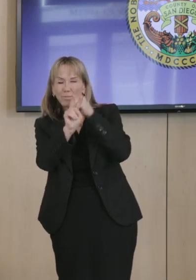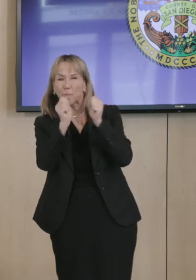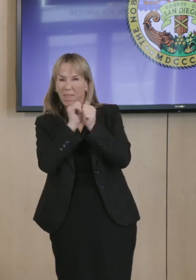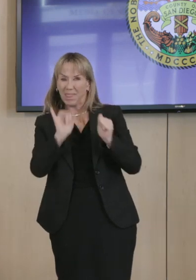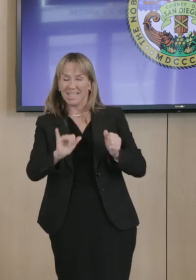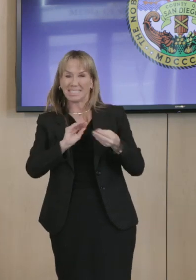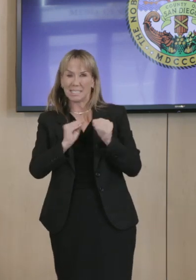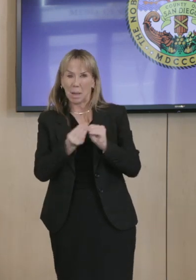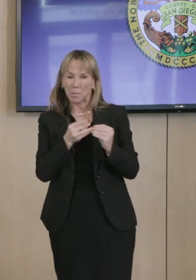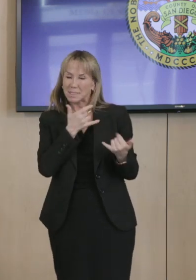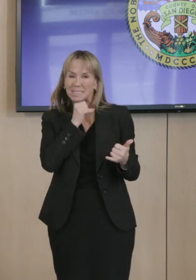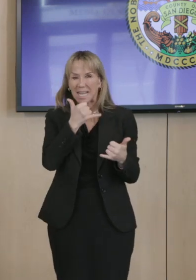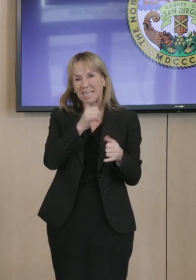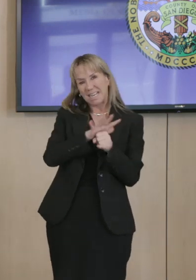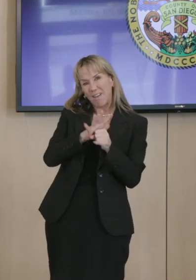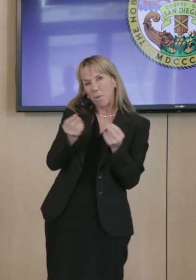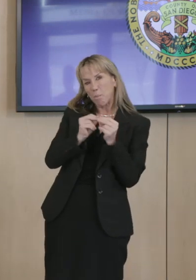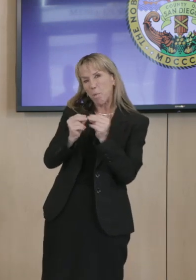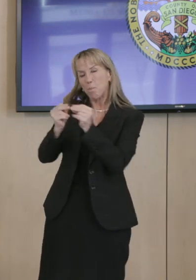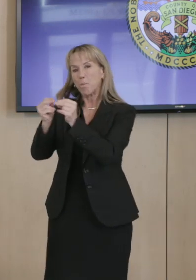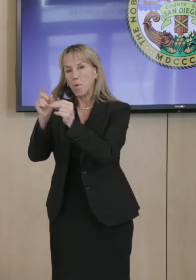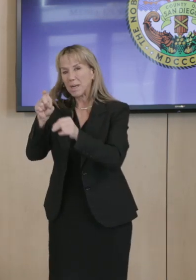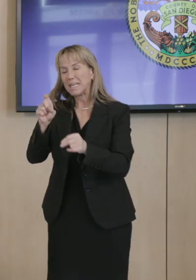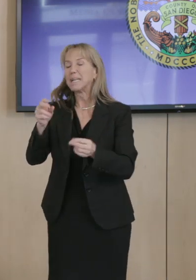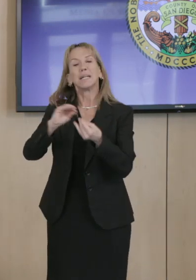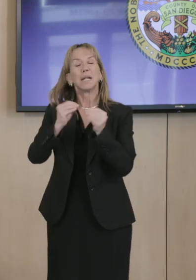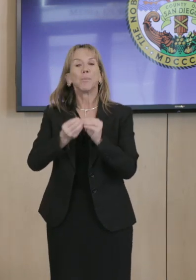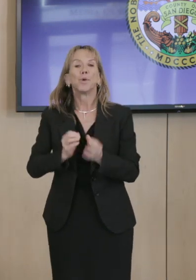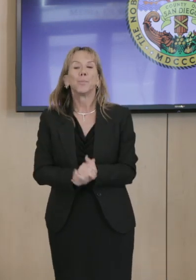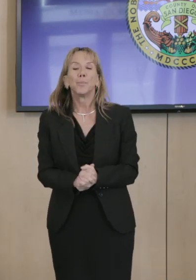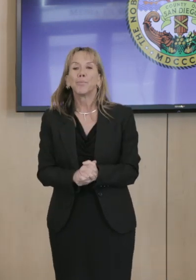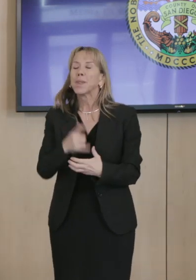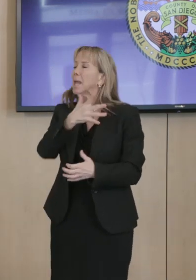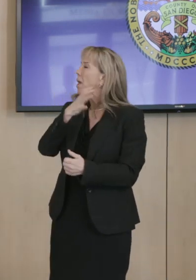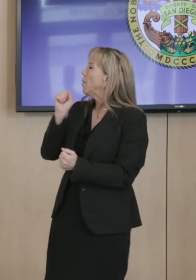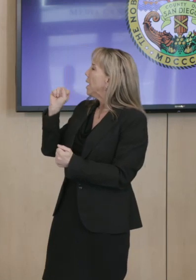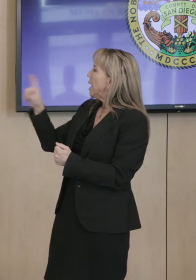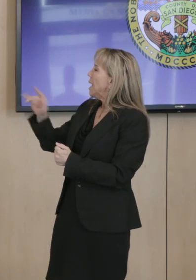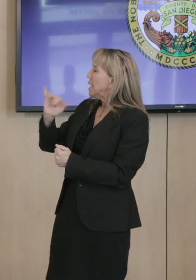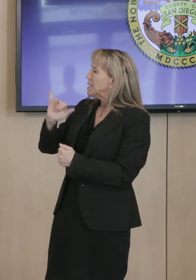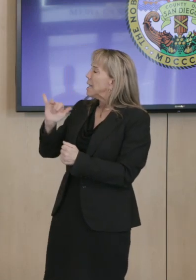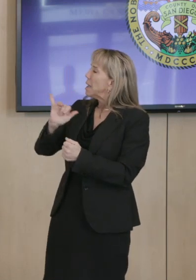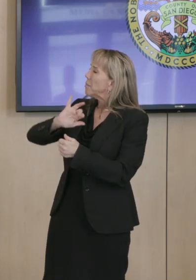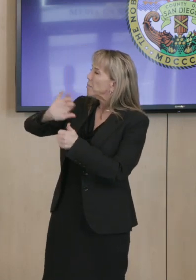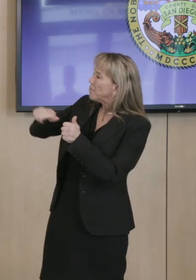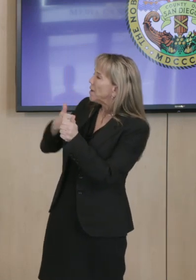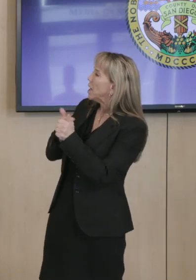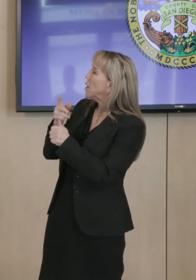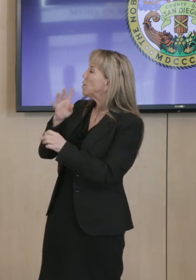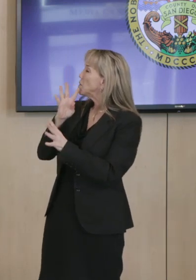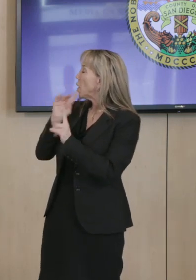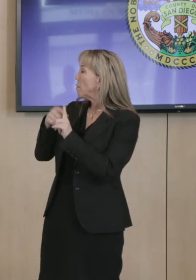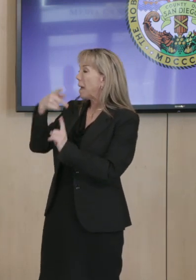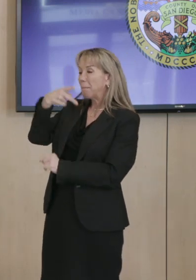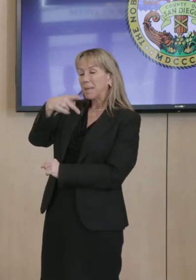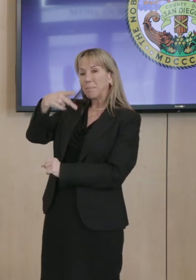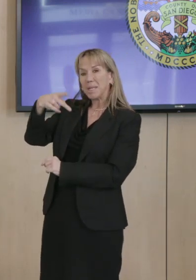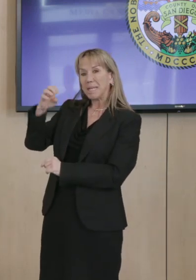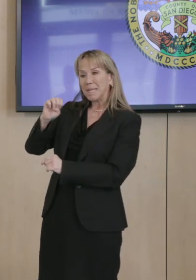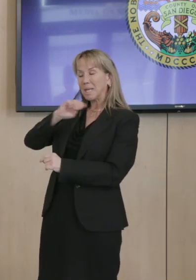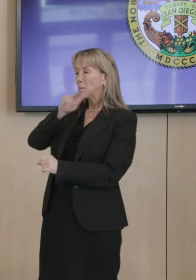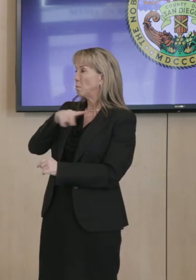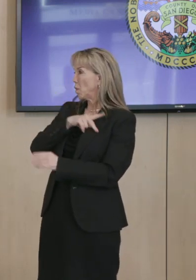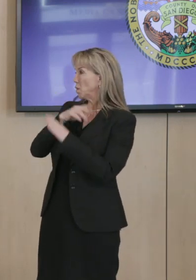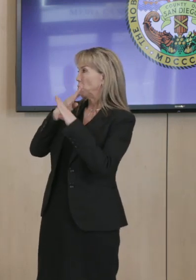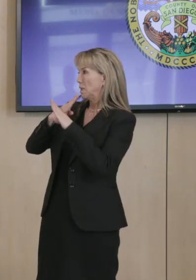Okay, and may I follow up with a question on personal protection equipment, because we continue to hear from healthcare providers on that issue.